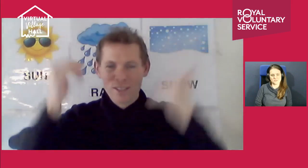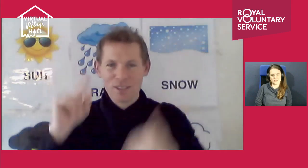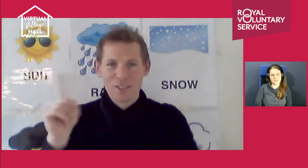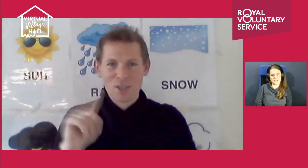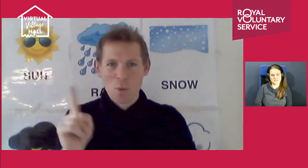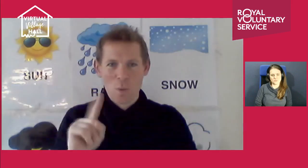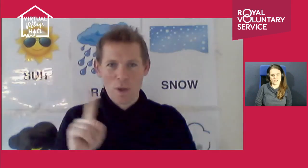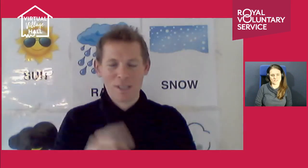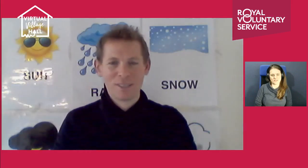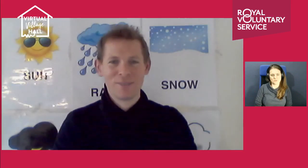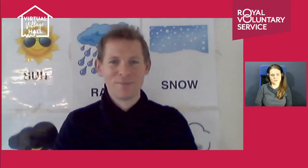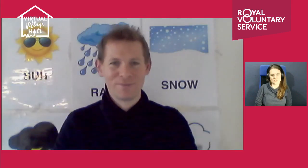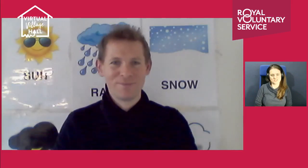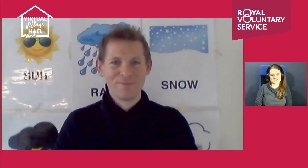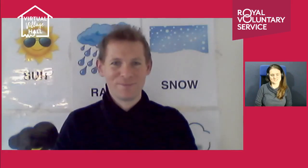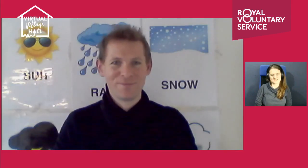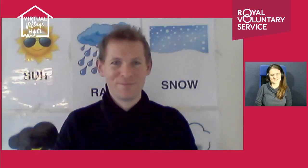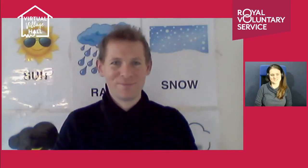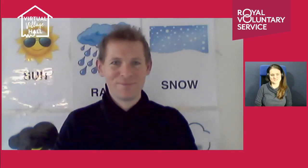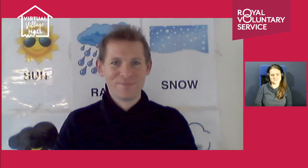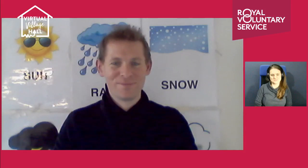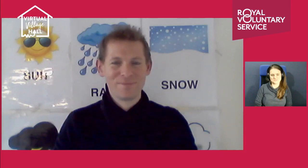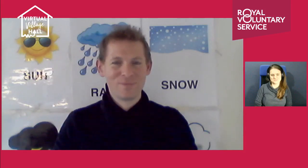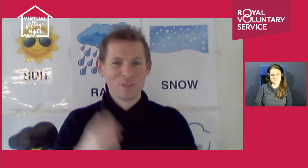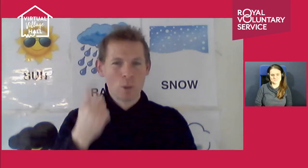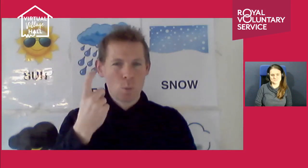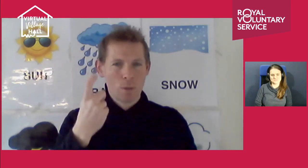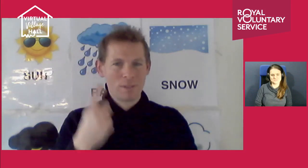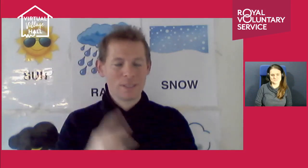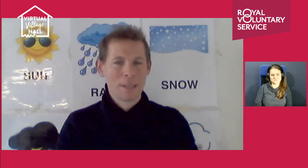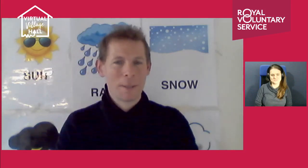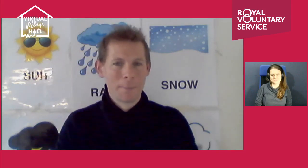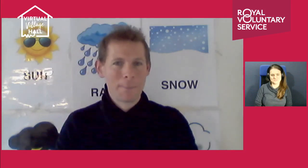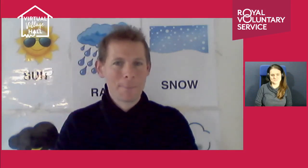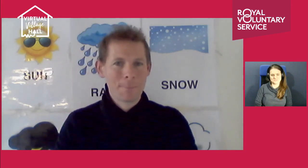Yesterday morning, weather, what?